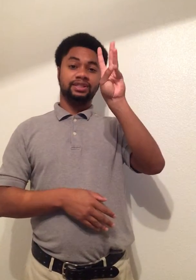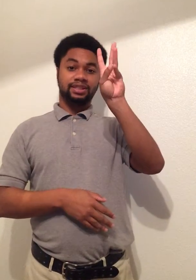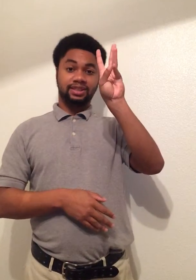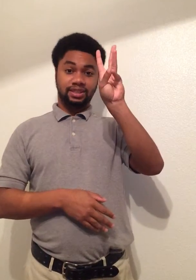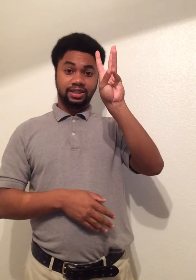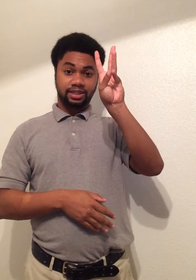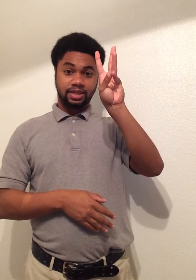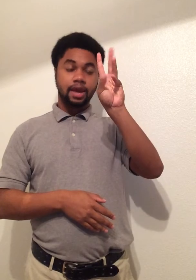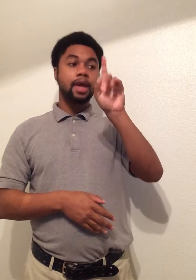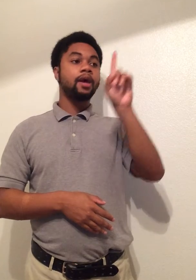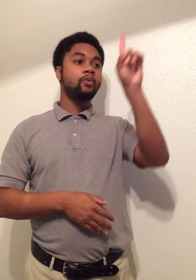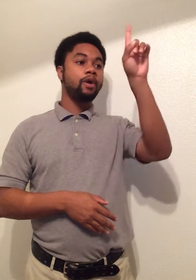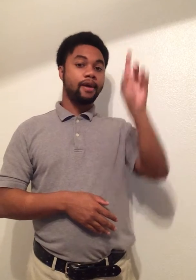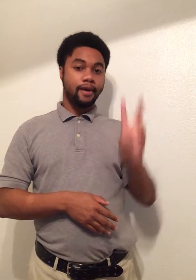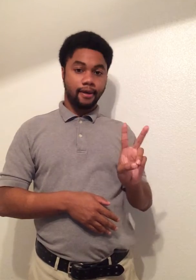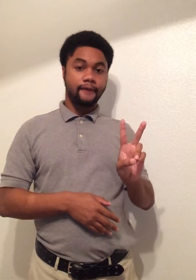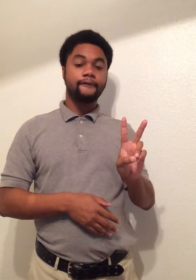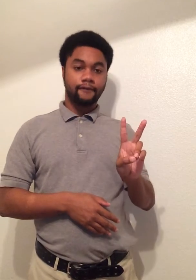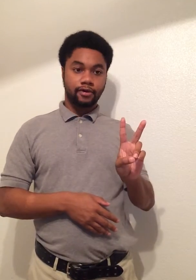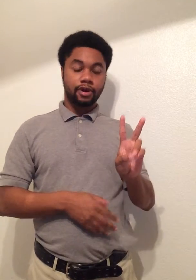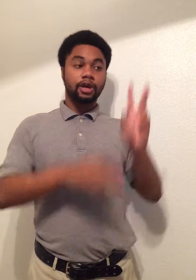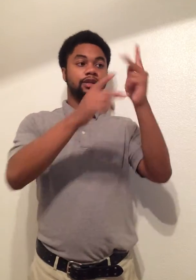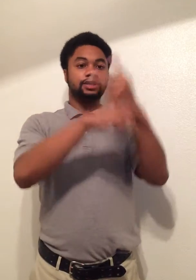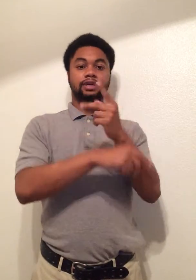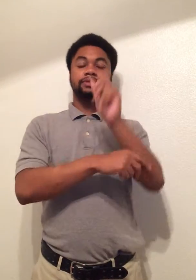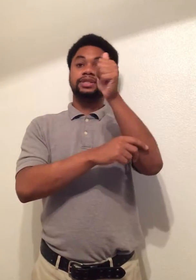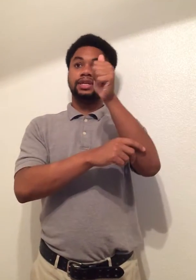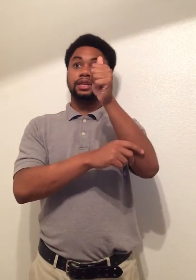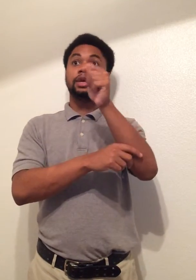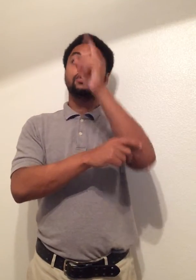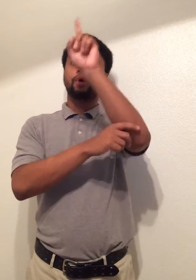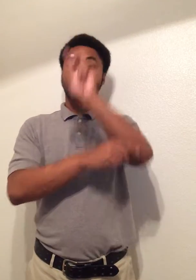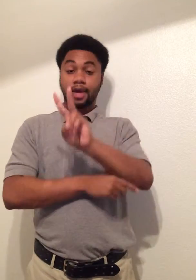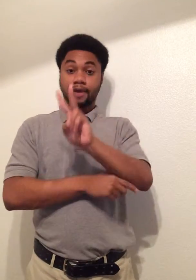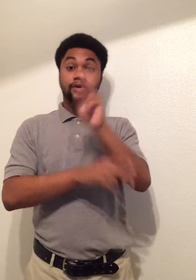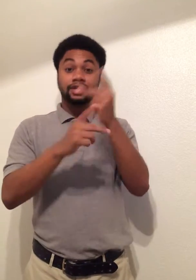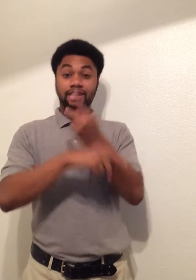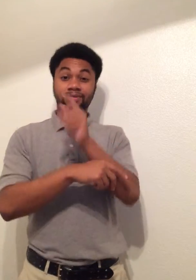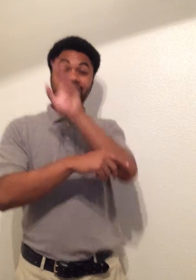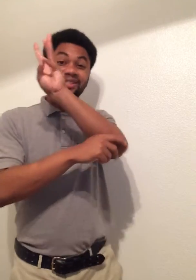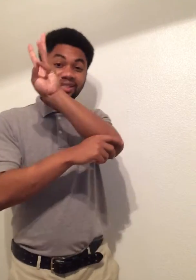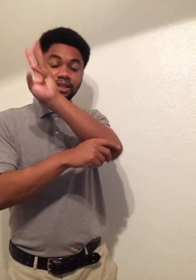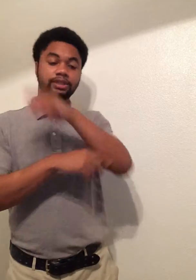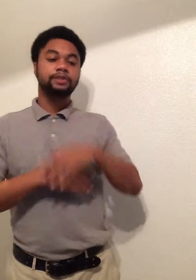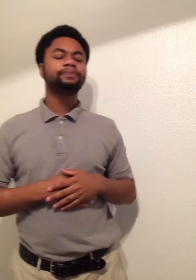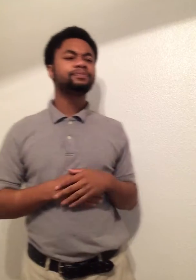Excuse me. Times 10 and a half times 6. What's 16 and a half?